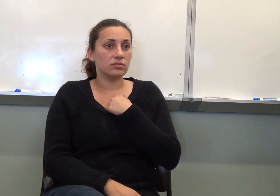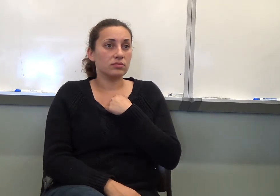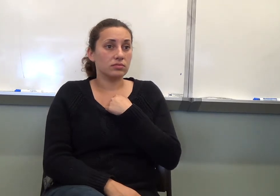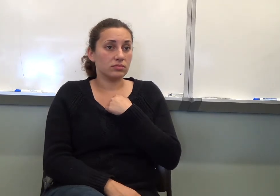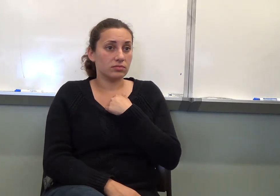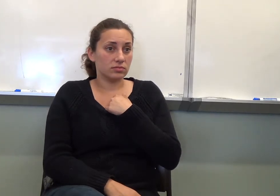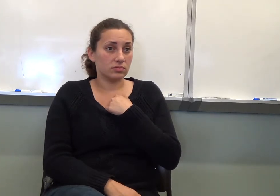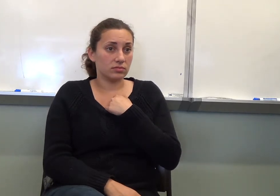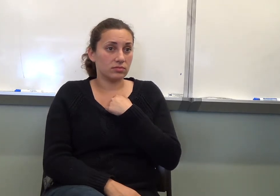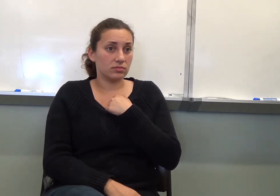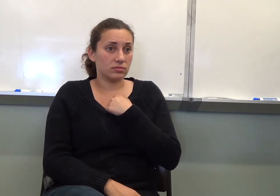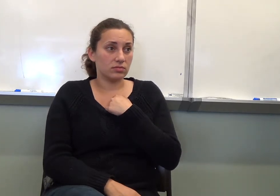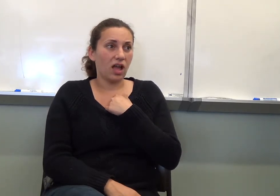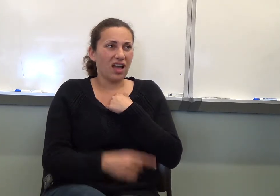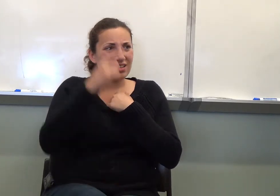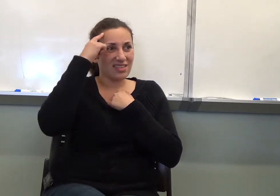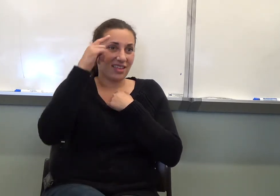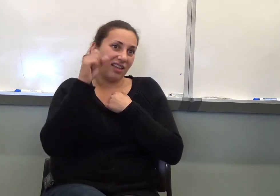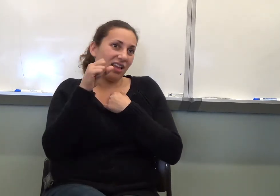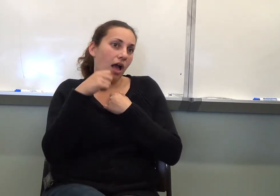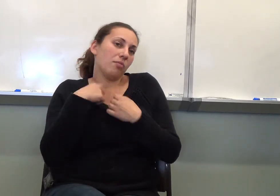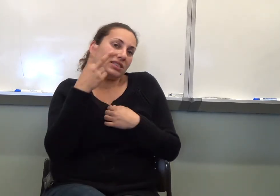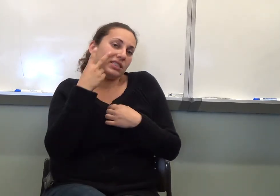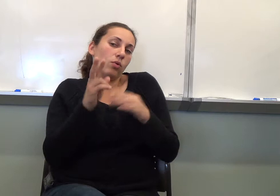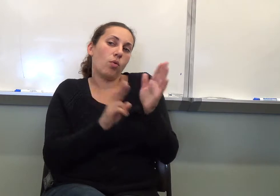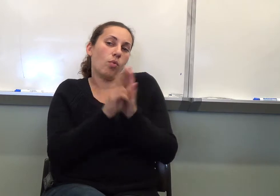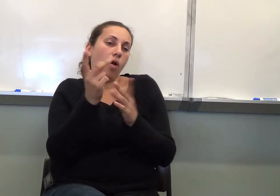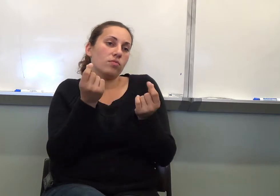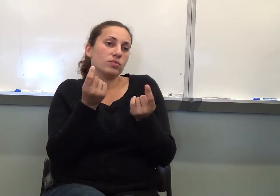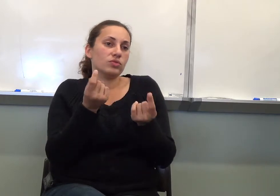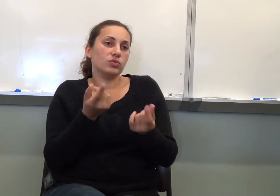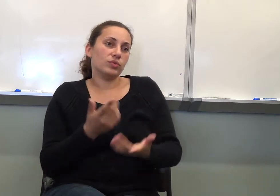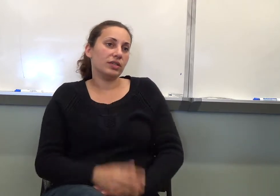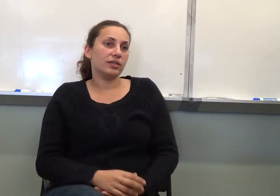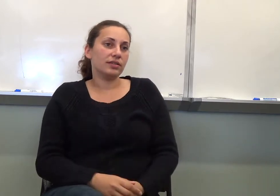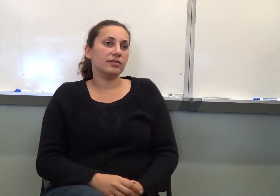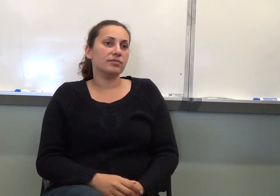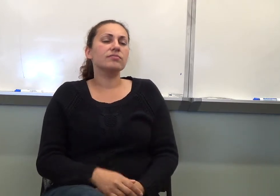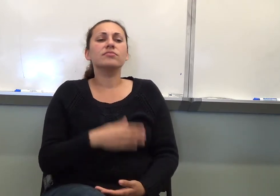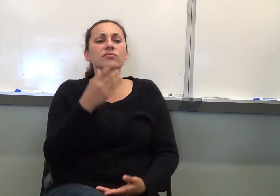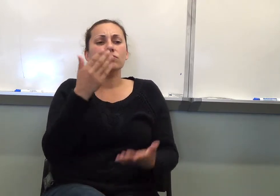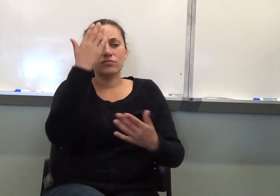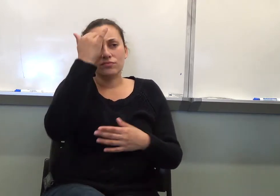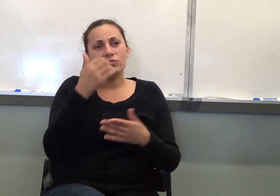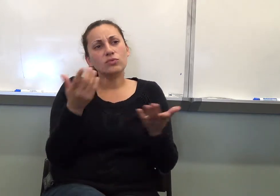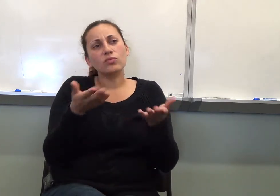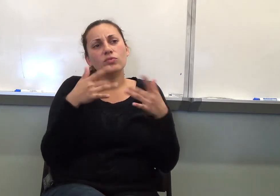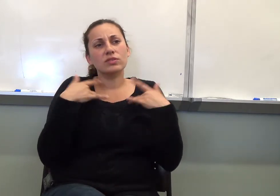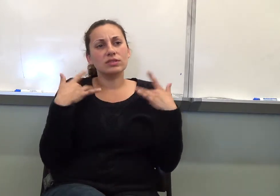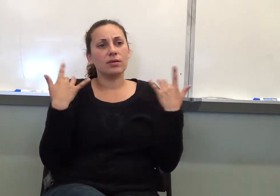that, you certainly couldn't see what was true. Huh? That's just a bit much than our minds want to do. That's